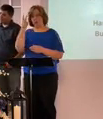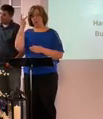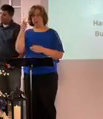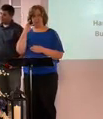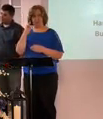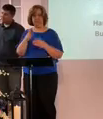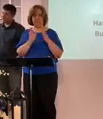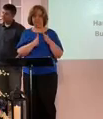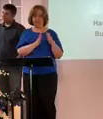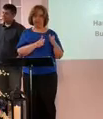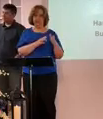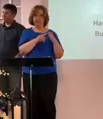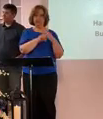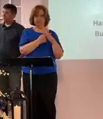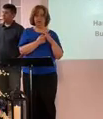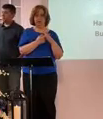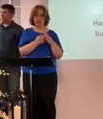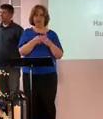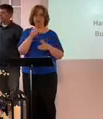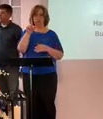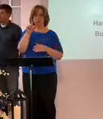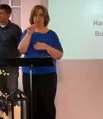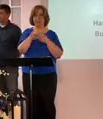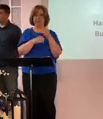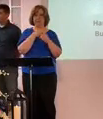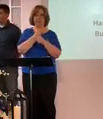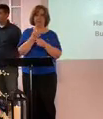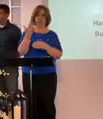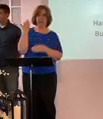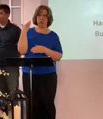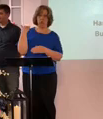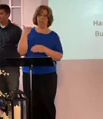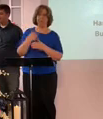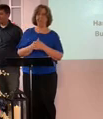parenting plan started off 20 years ago.